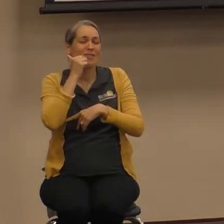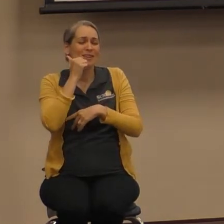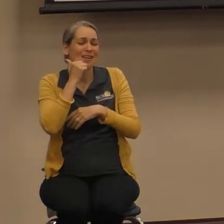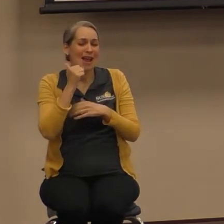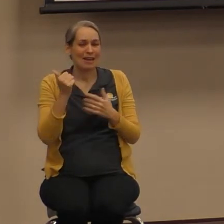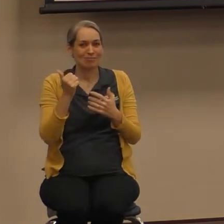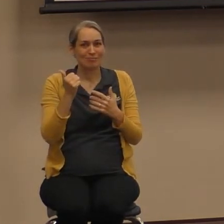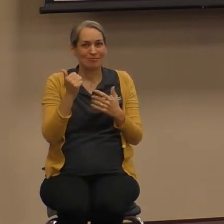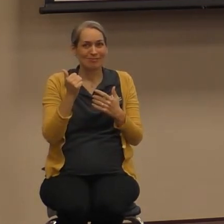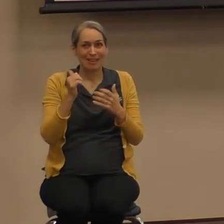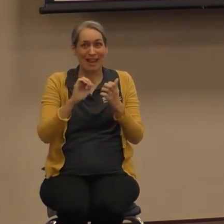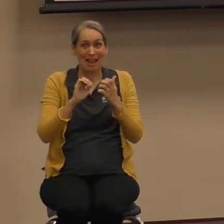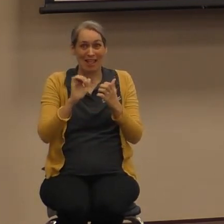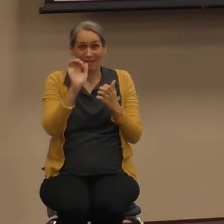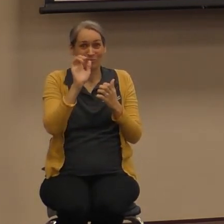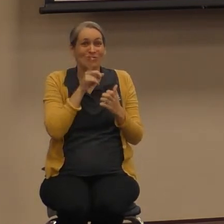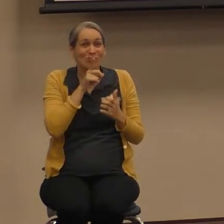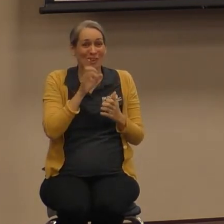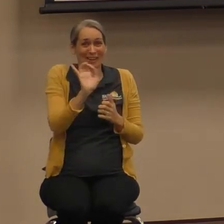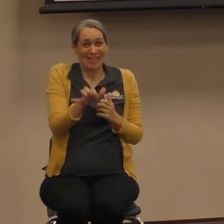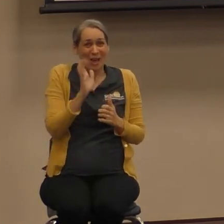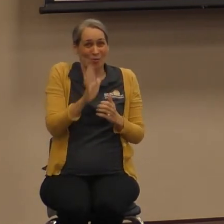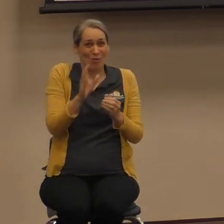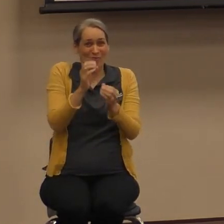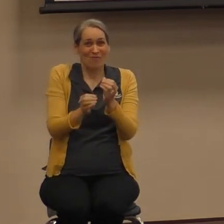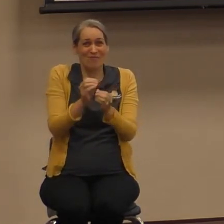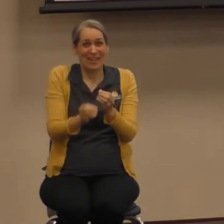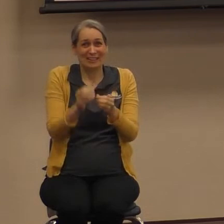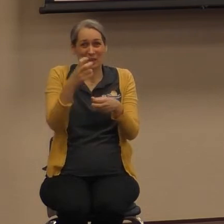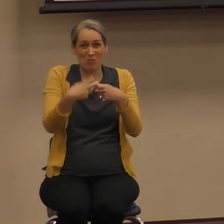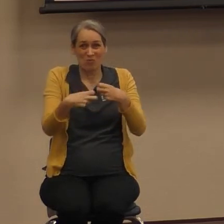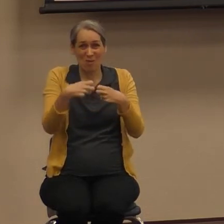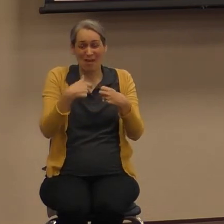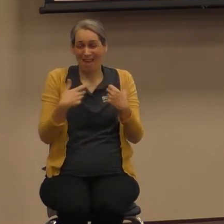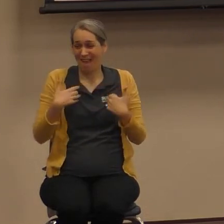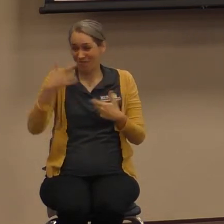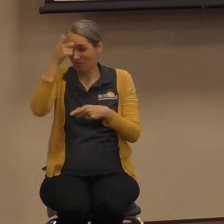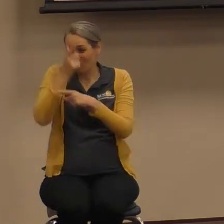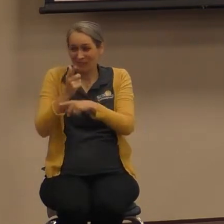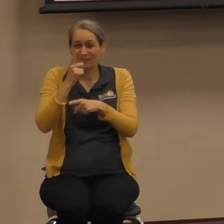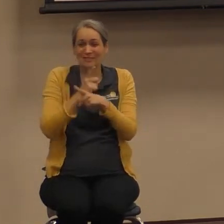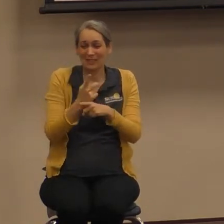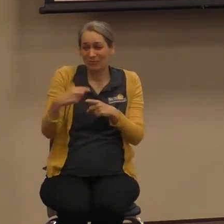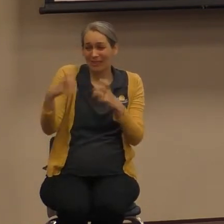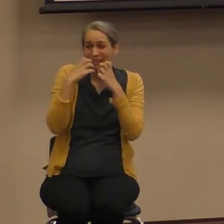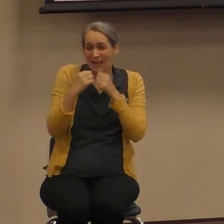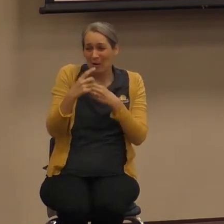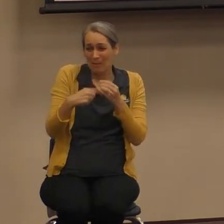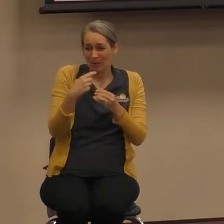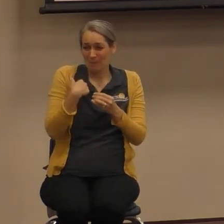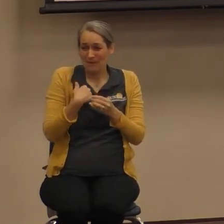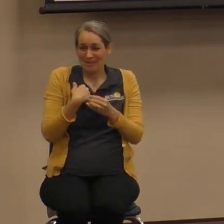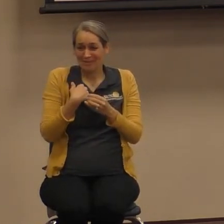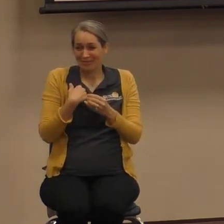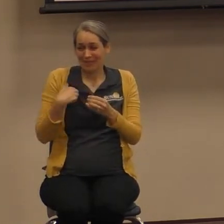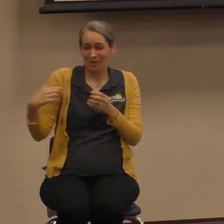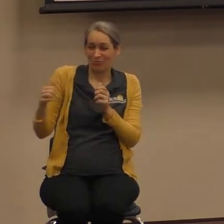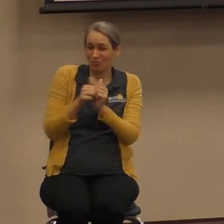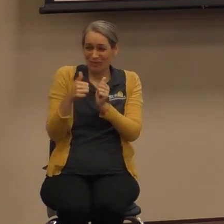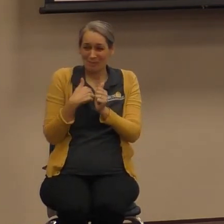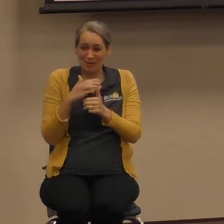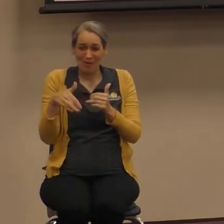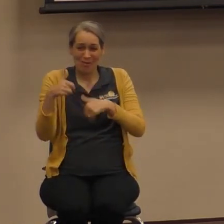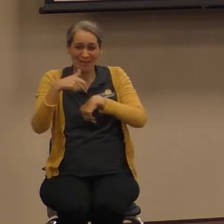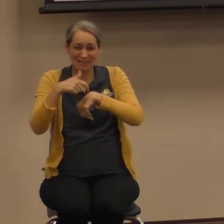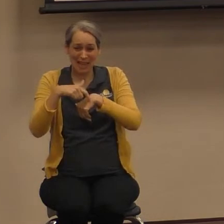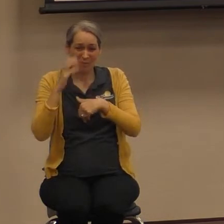by brothers and sisters who care about me and who love me and who love the Word of God, and I'm going to study all the time, how amazing is this?